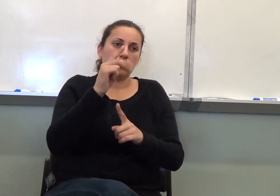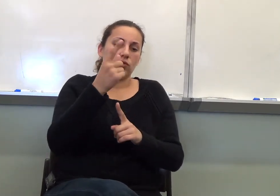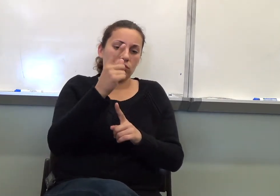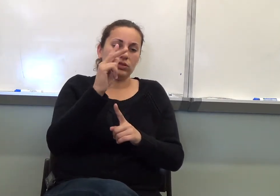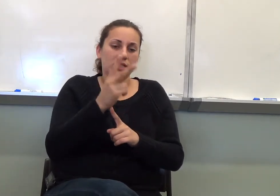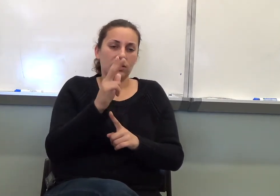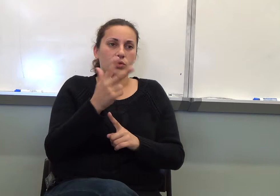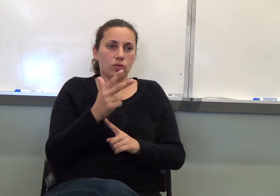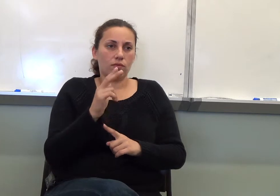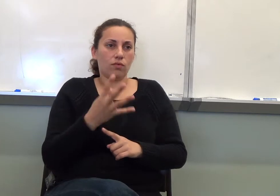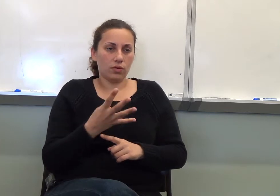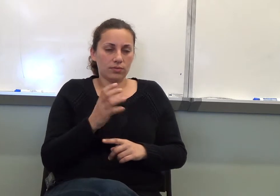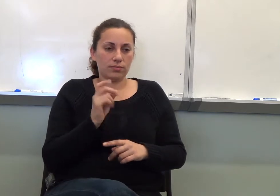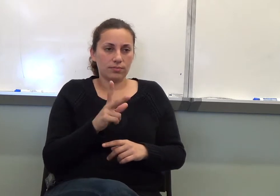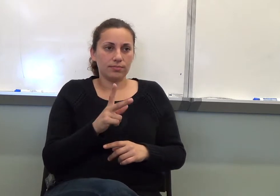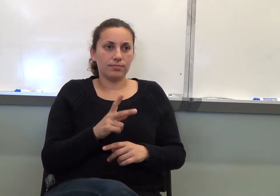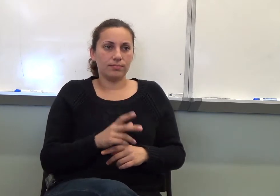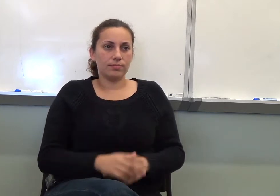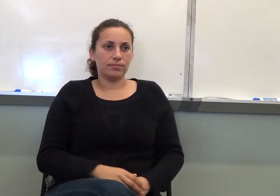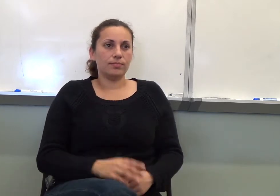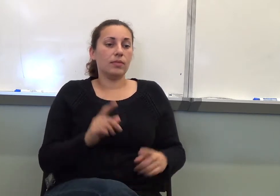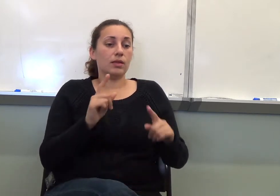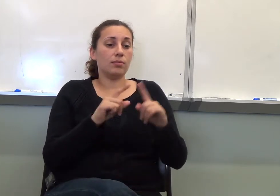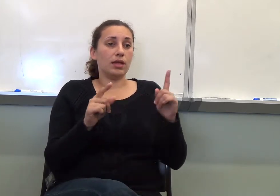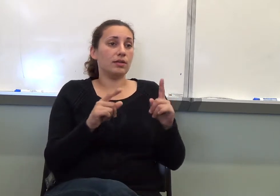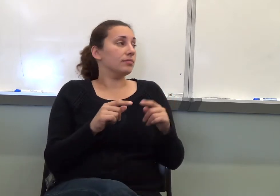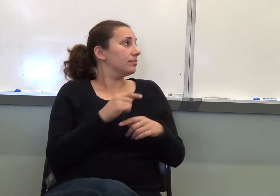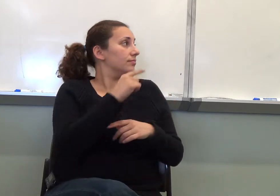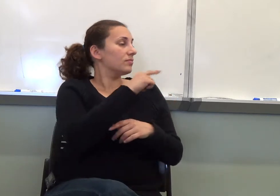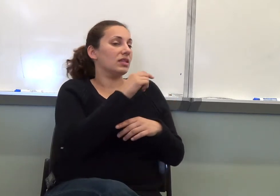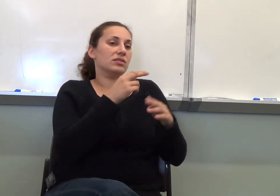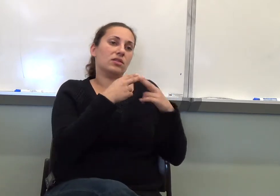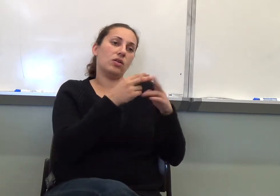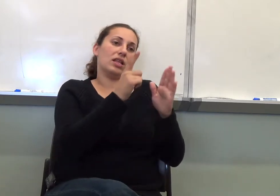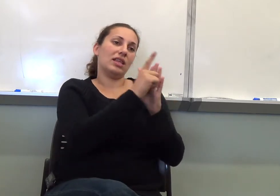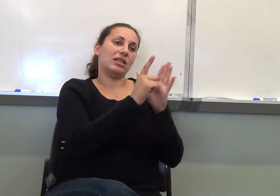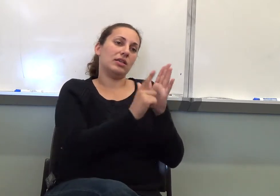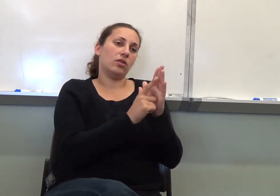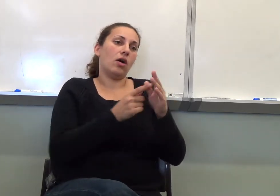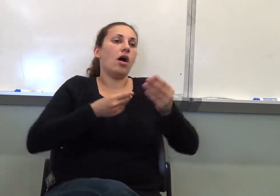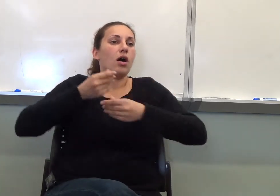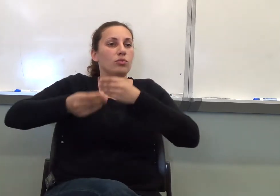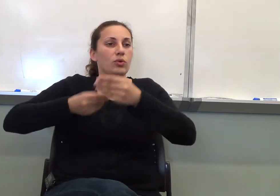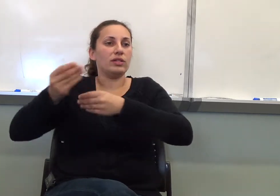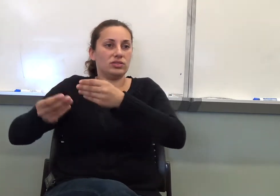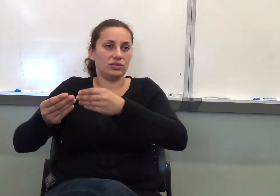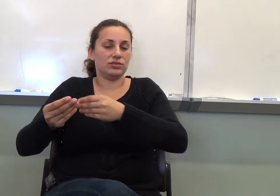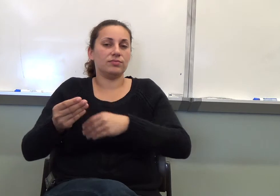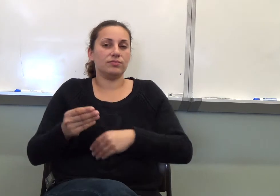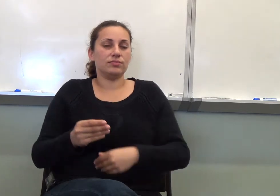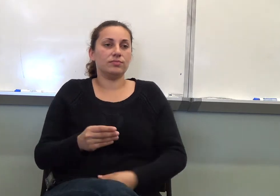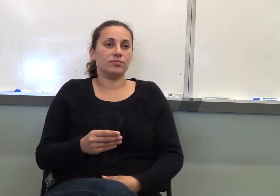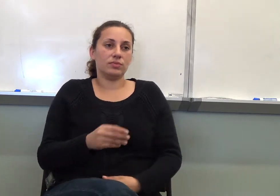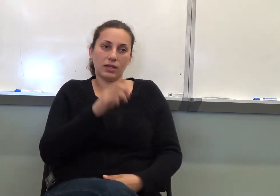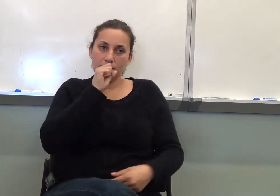by doing this. Okay, that's why I call them legal operations. Okay, they come with a guarantee.